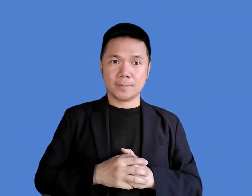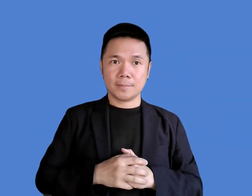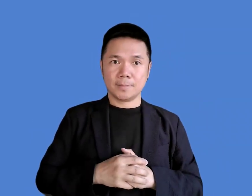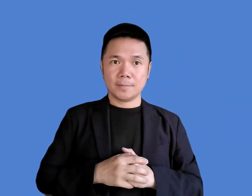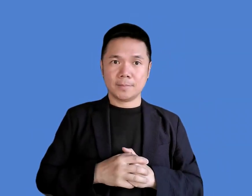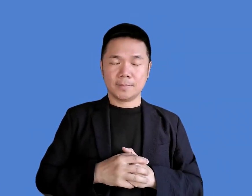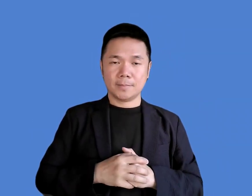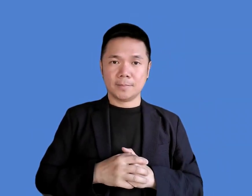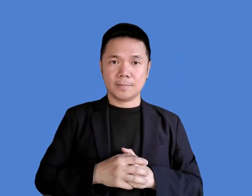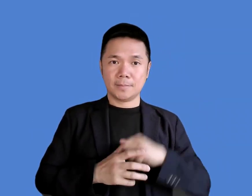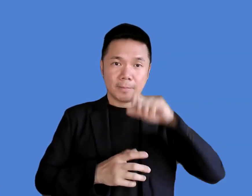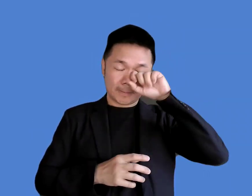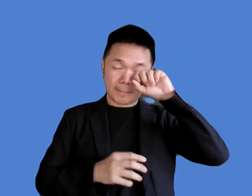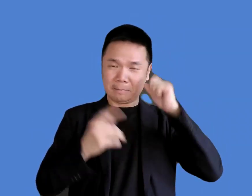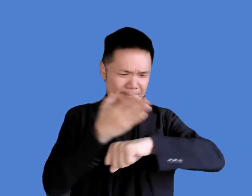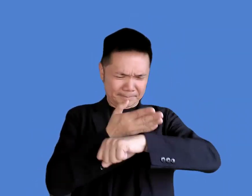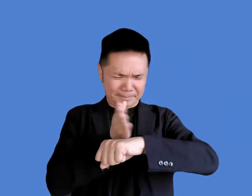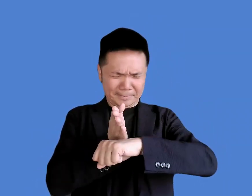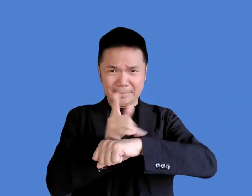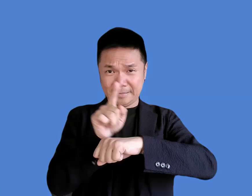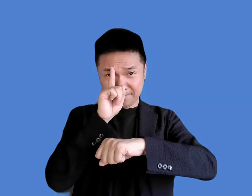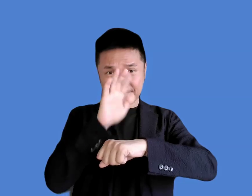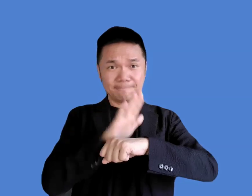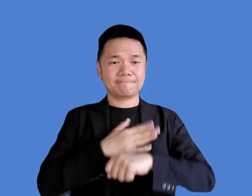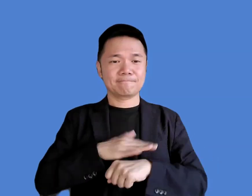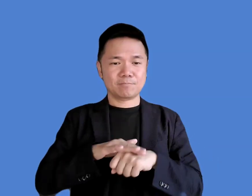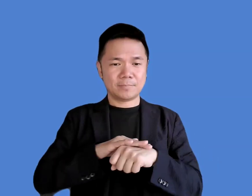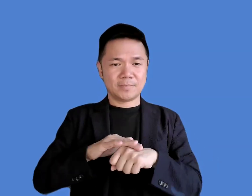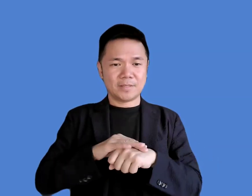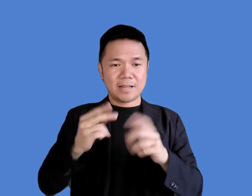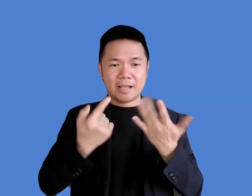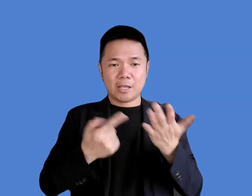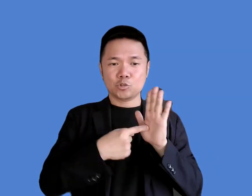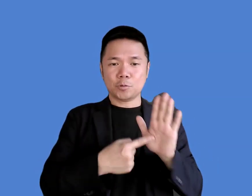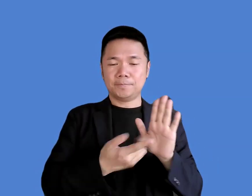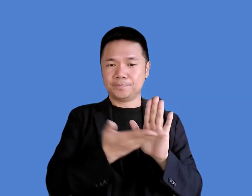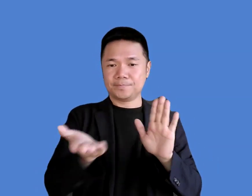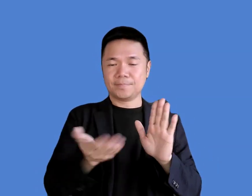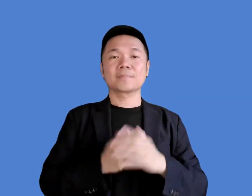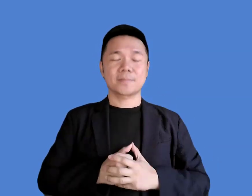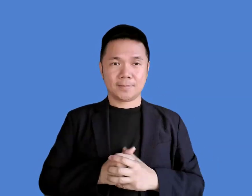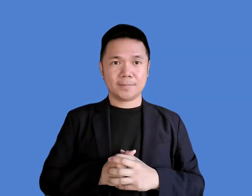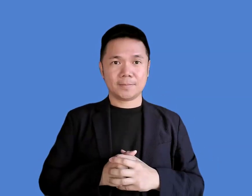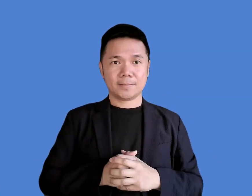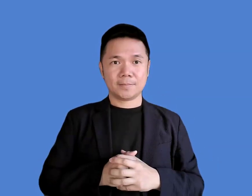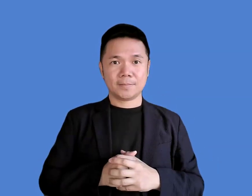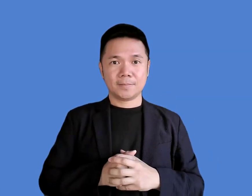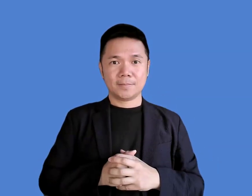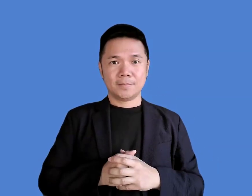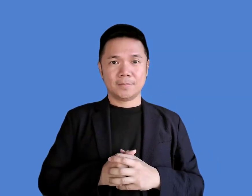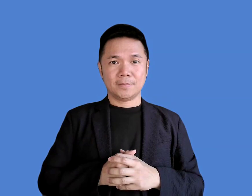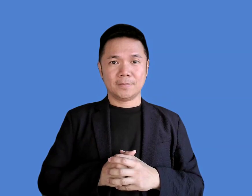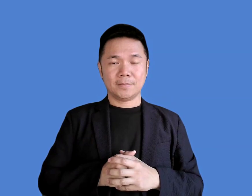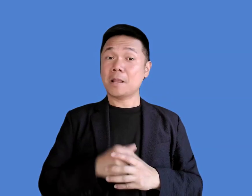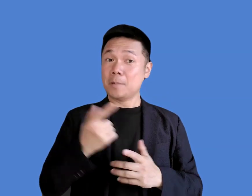Okay. Since we are over time, I'm going to show a few of these responses now, and then we will actually